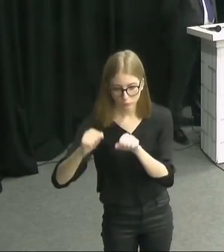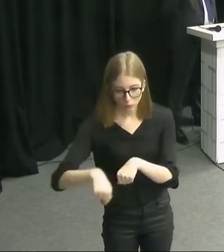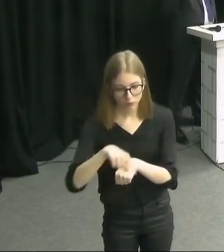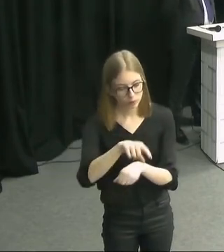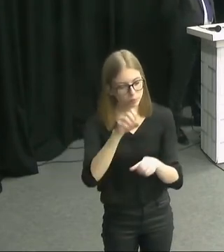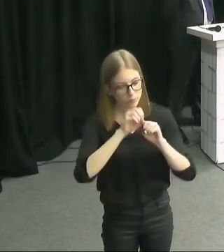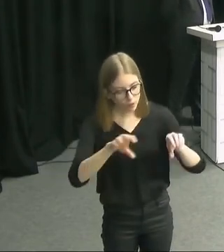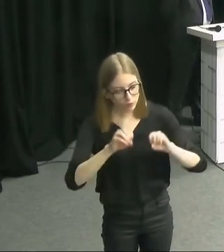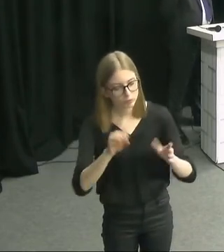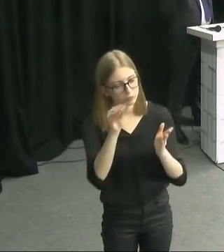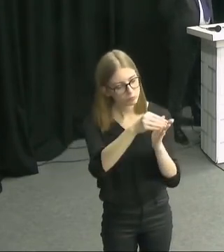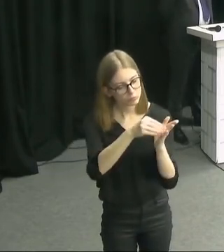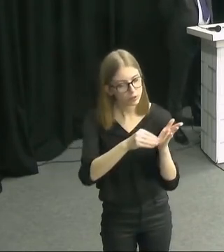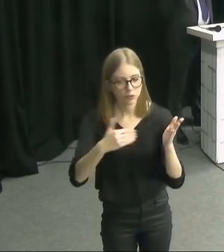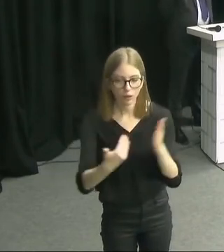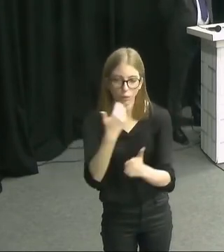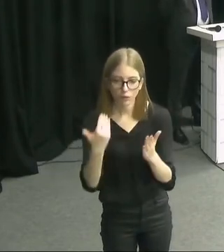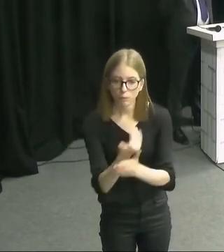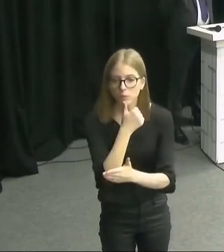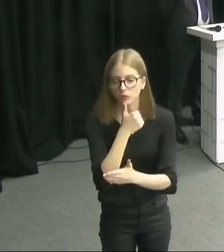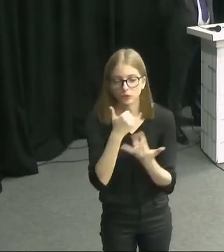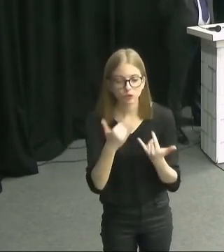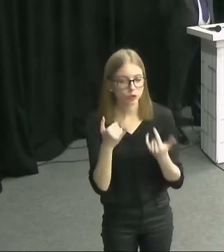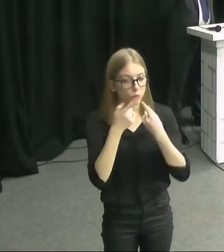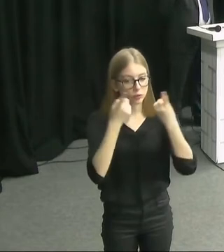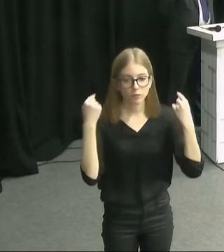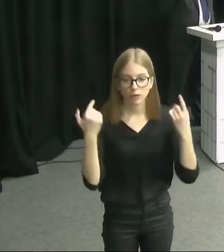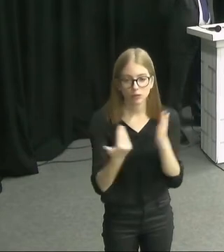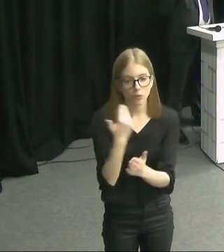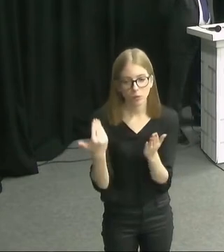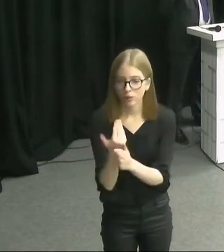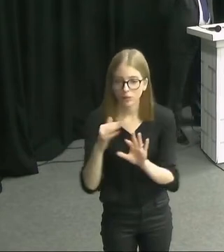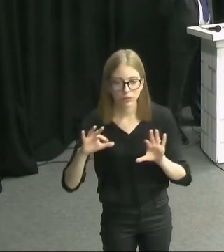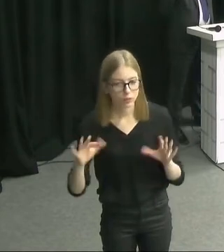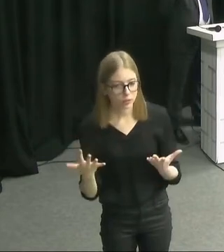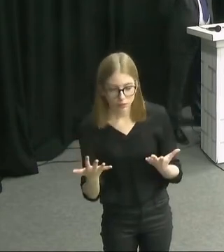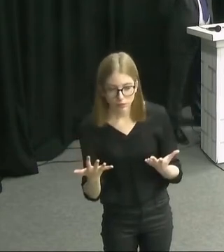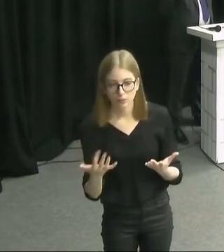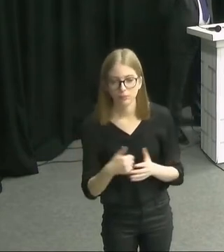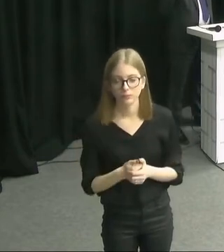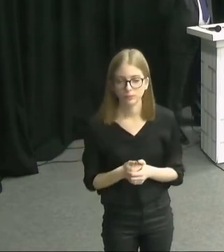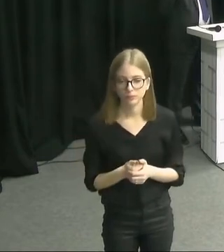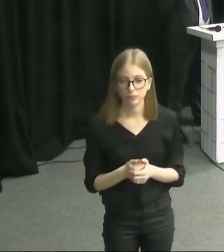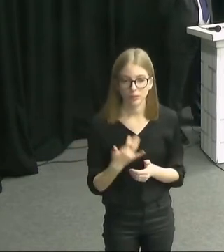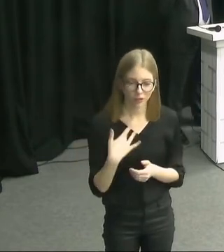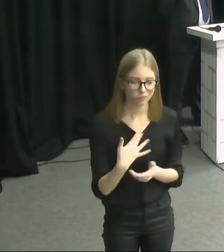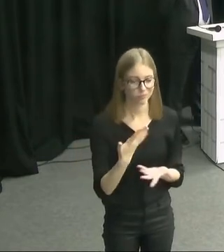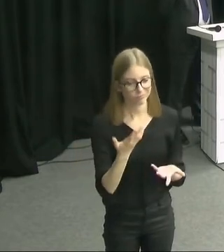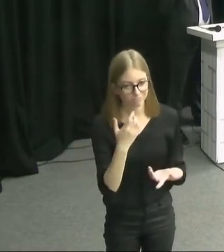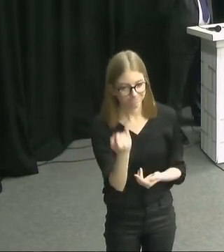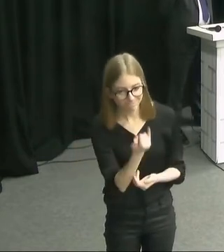will be interesting to the alumni, but they should know what are the news. What else can we expect from the alumni? Well,